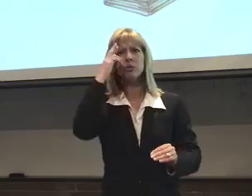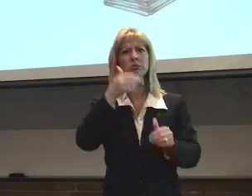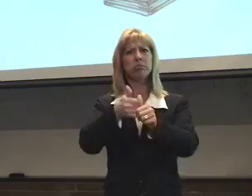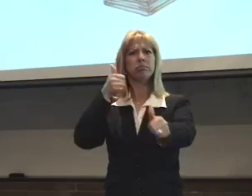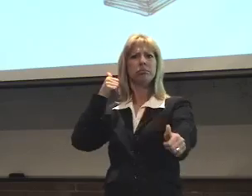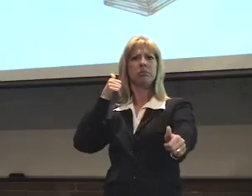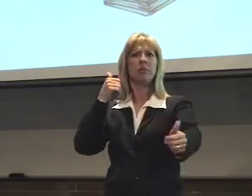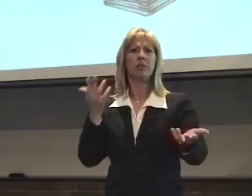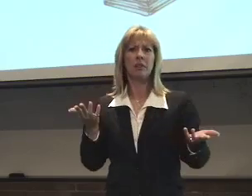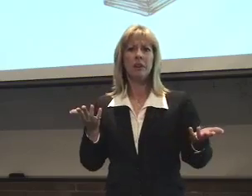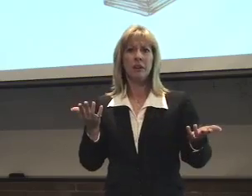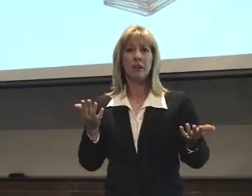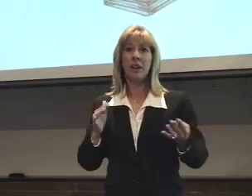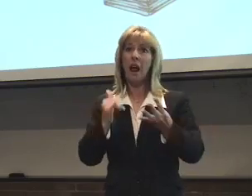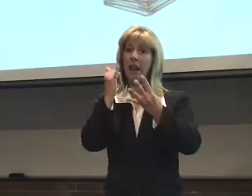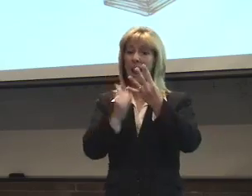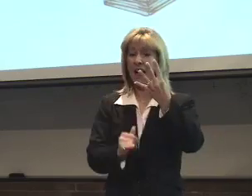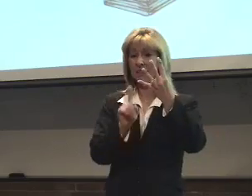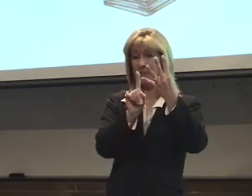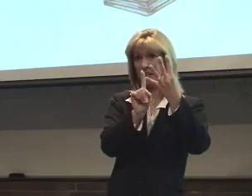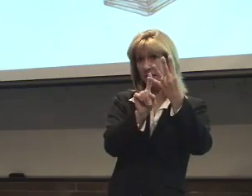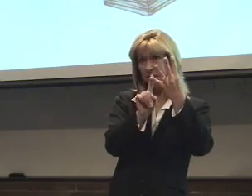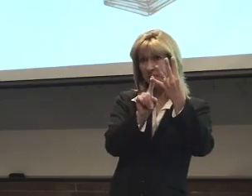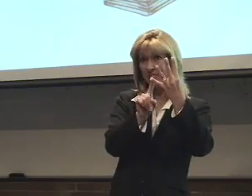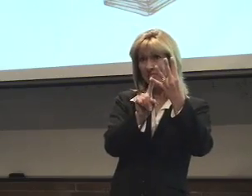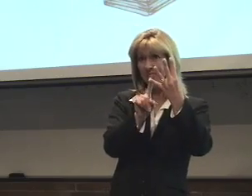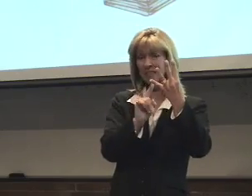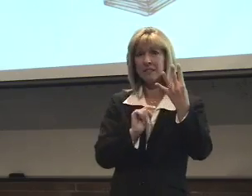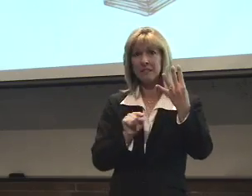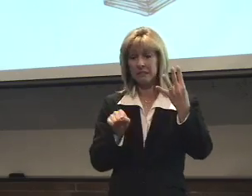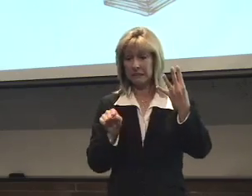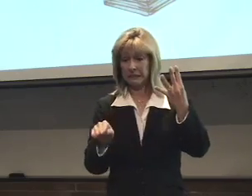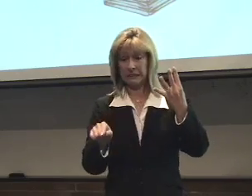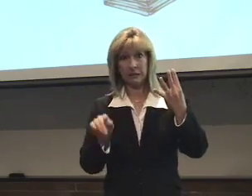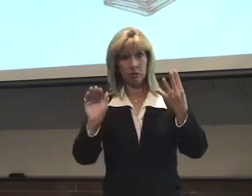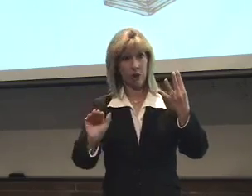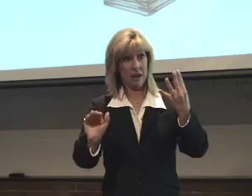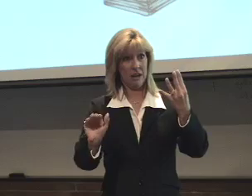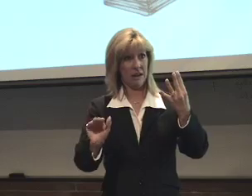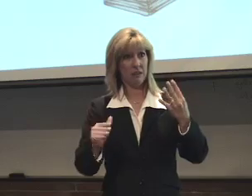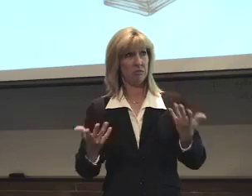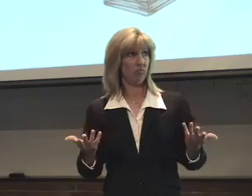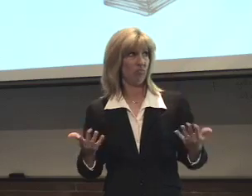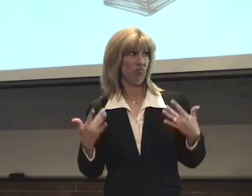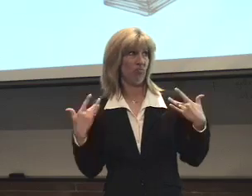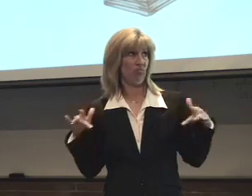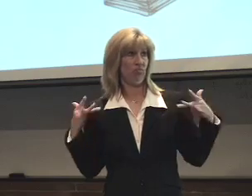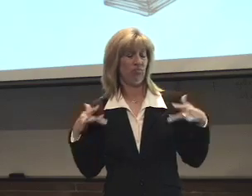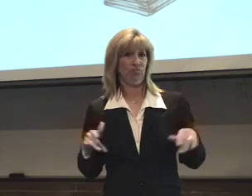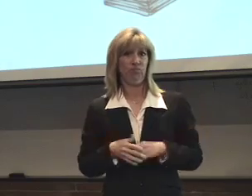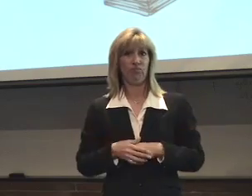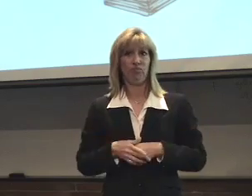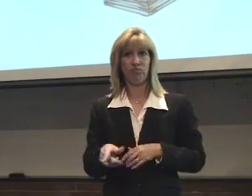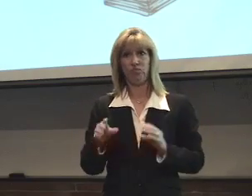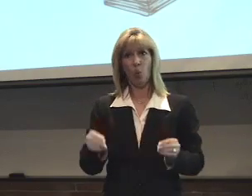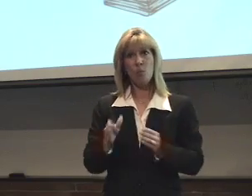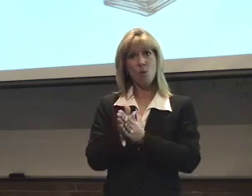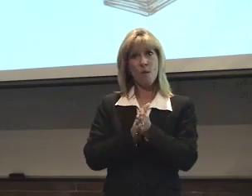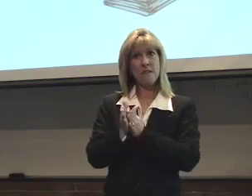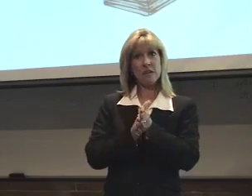on, if the child is not motivated to read himself, he's not going to be a grade level reader. The sheer amount